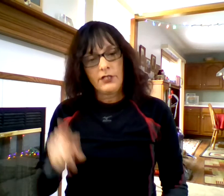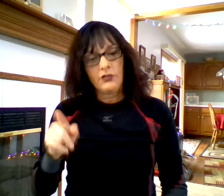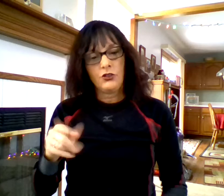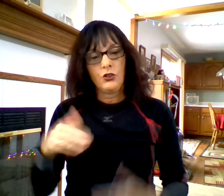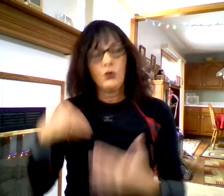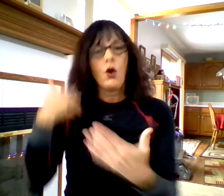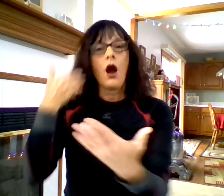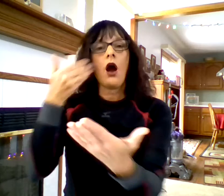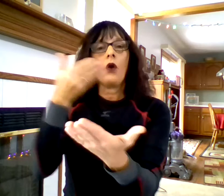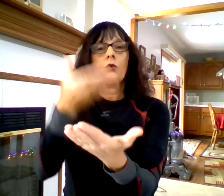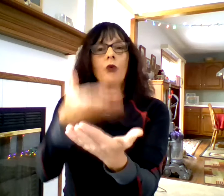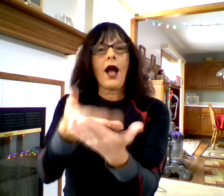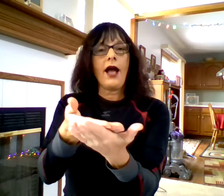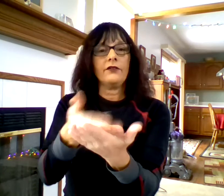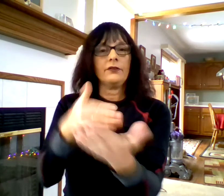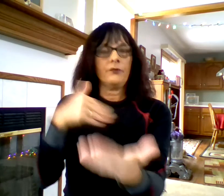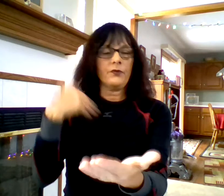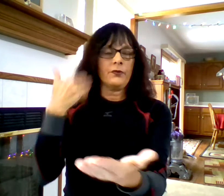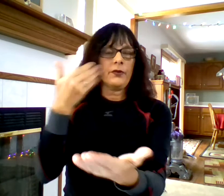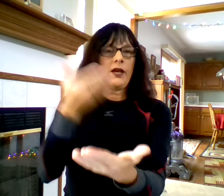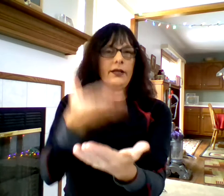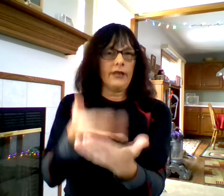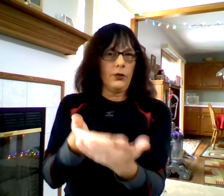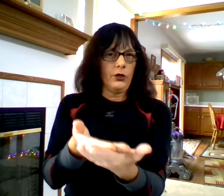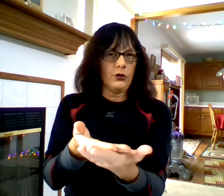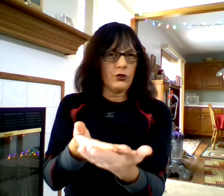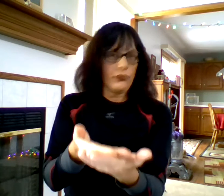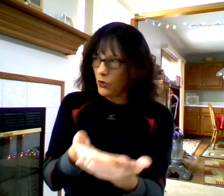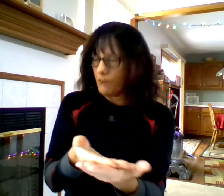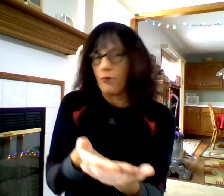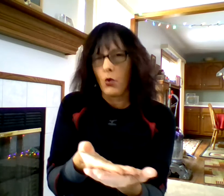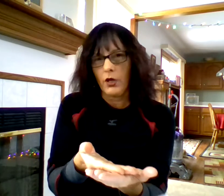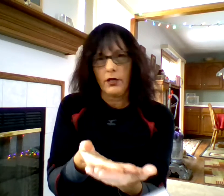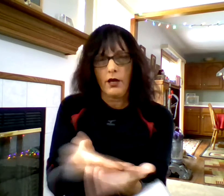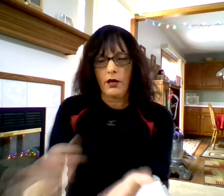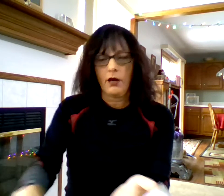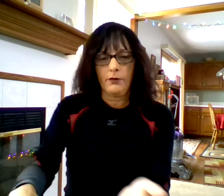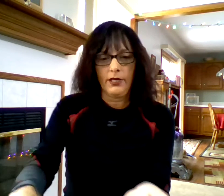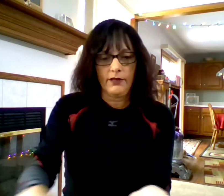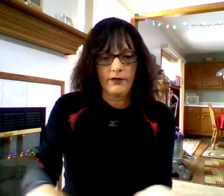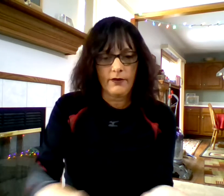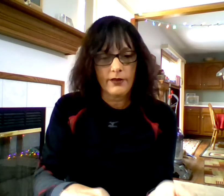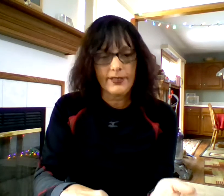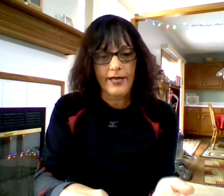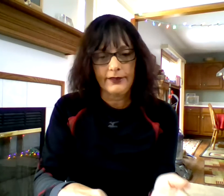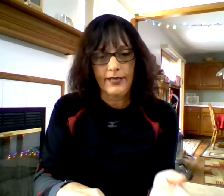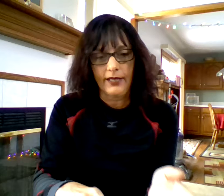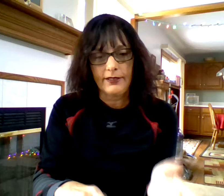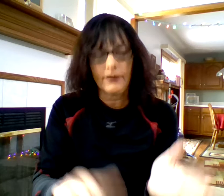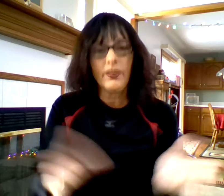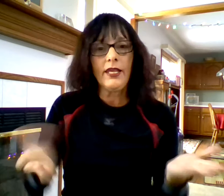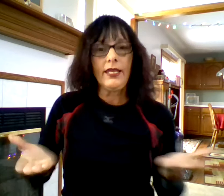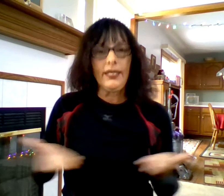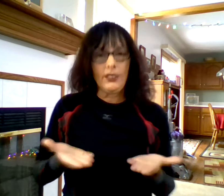Did you arrive? Kind of like we used for born in Silent Night.